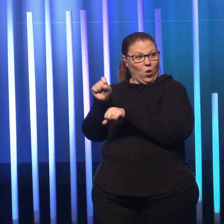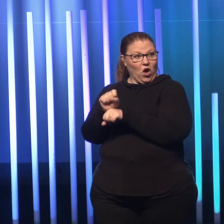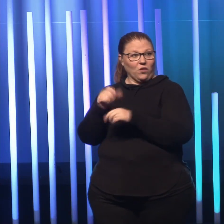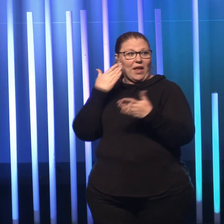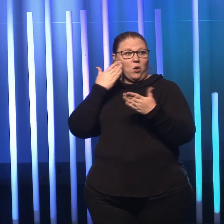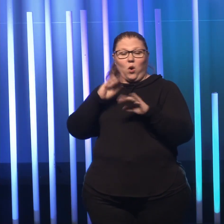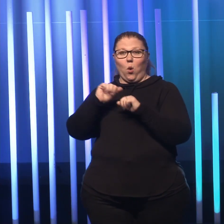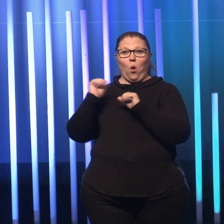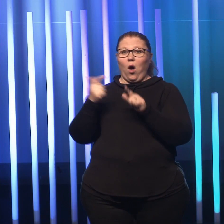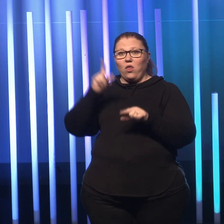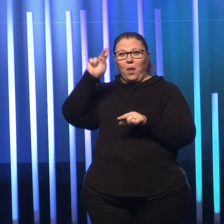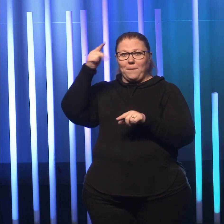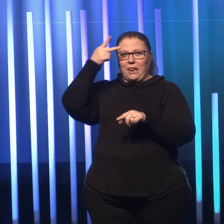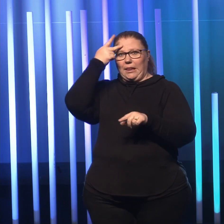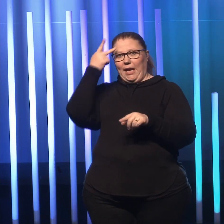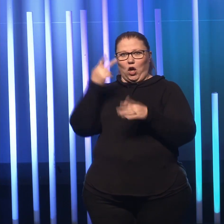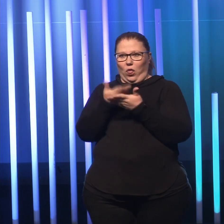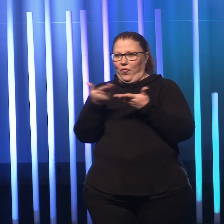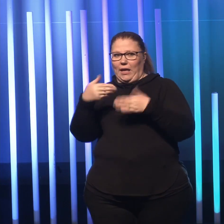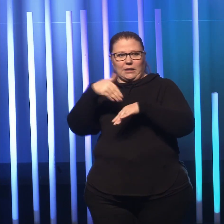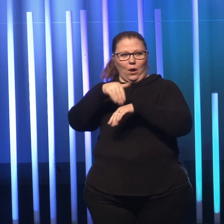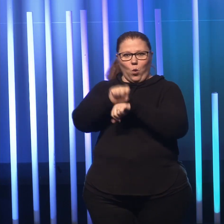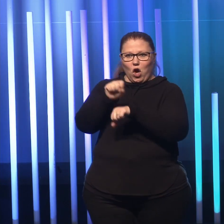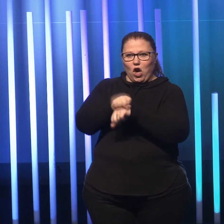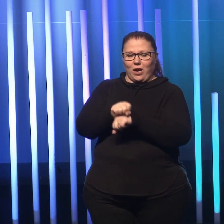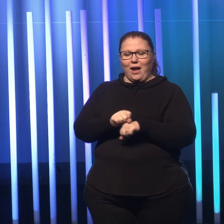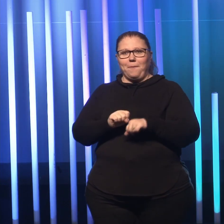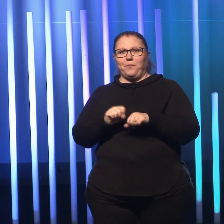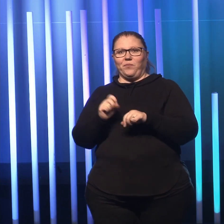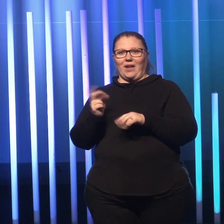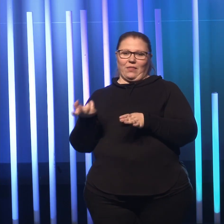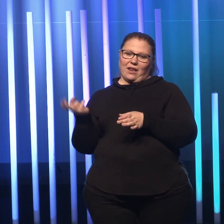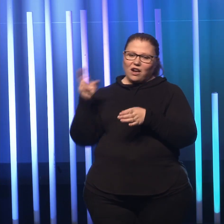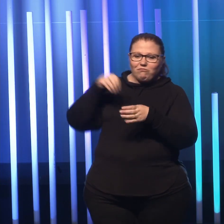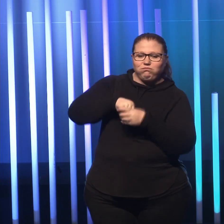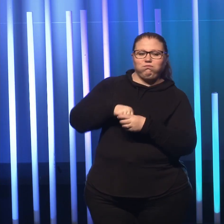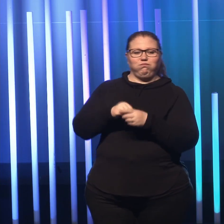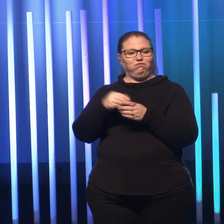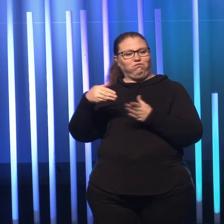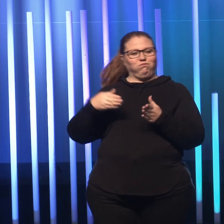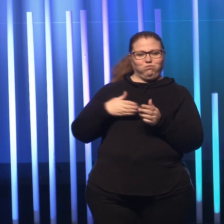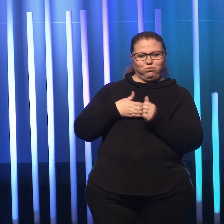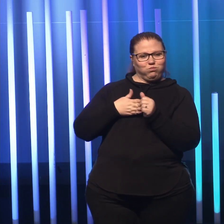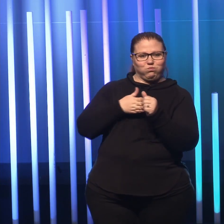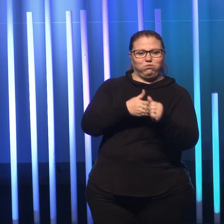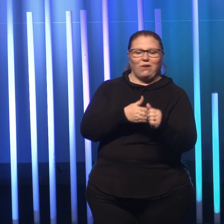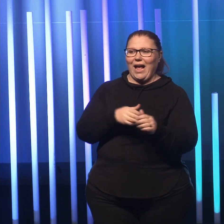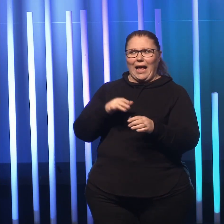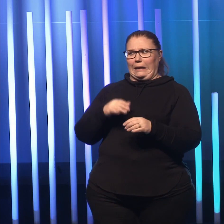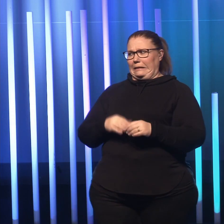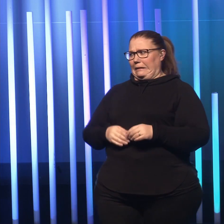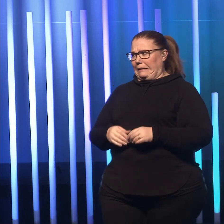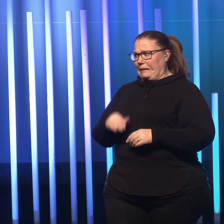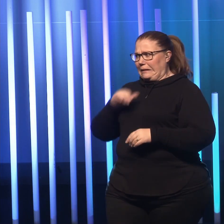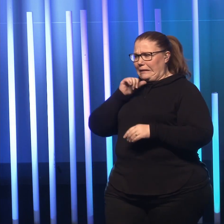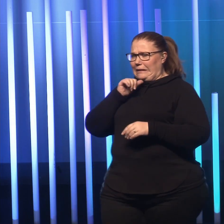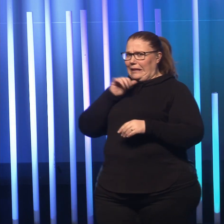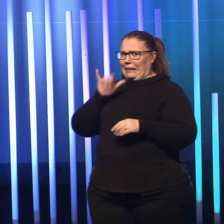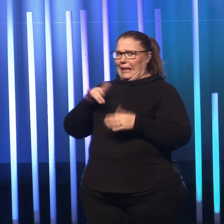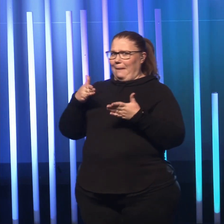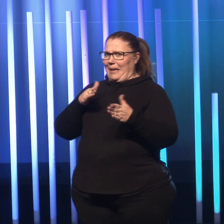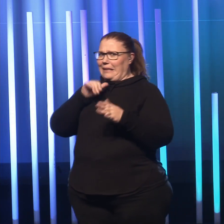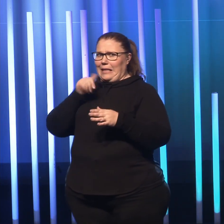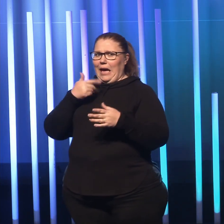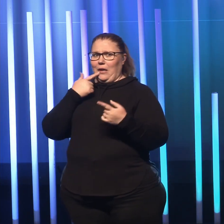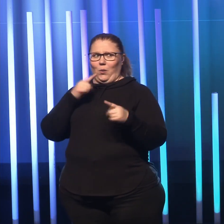political dynamics at work and they kind of jump in and they start heading down a path, a direction, and you're like, oh no, that is not going to go well,